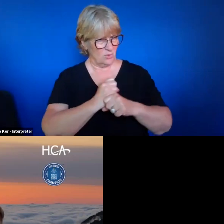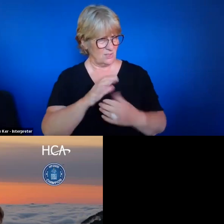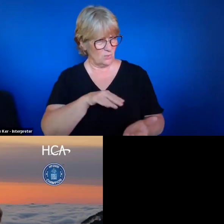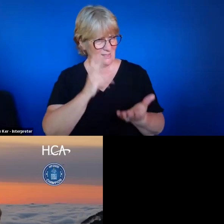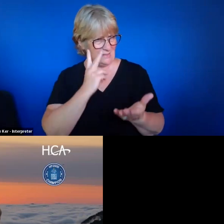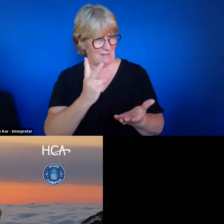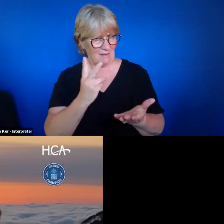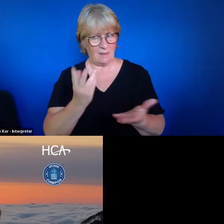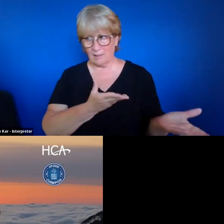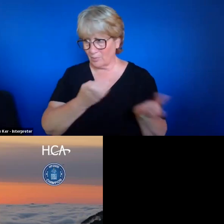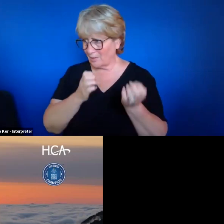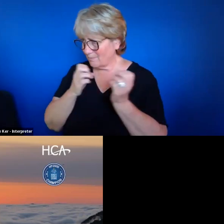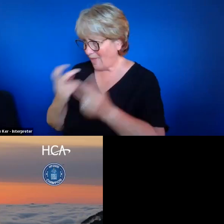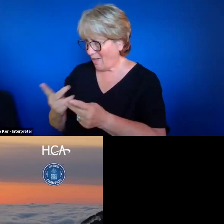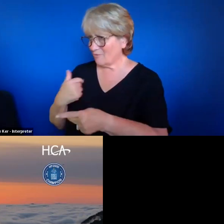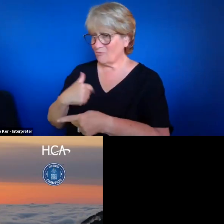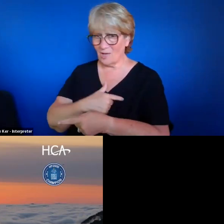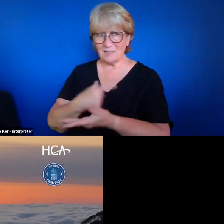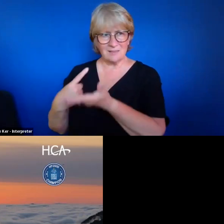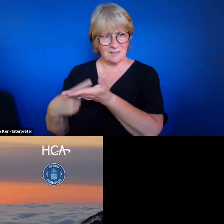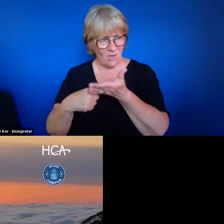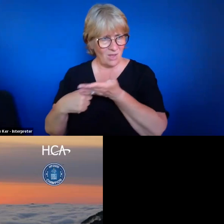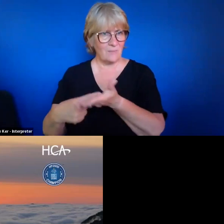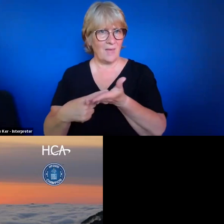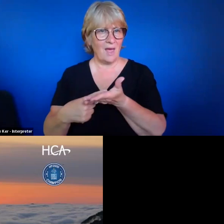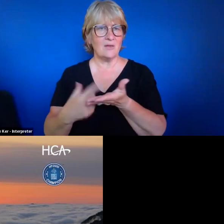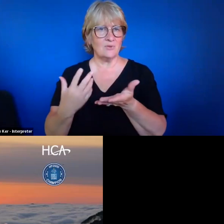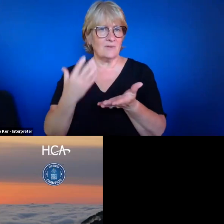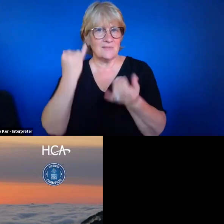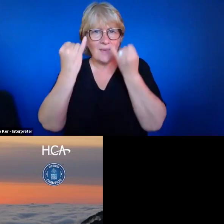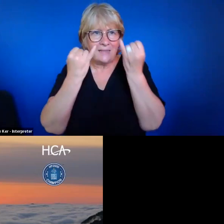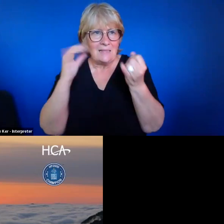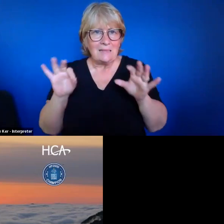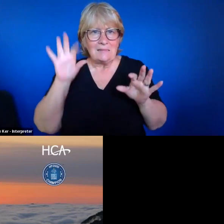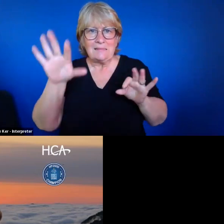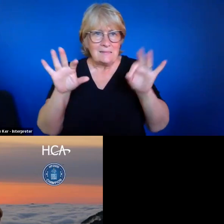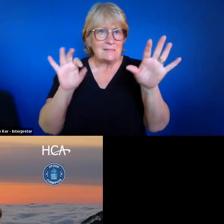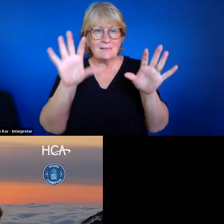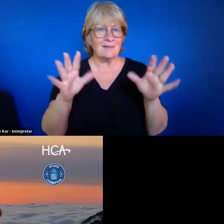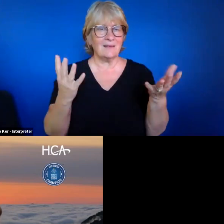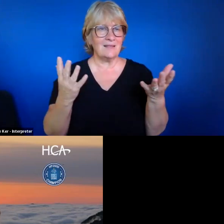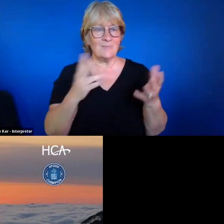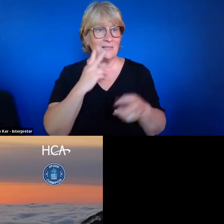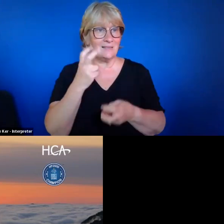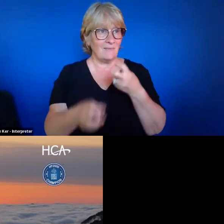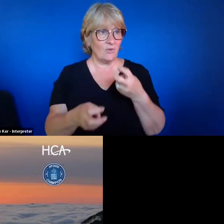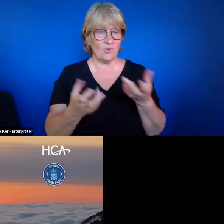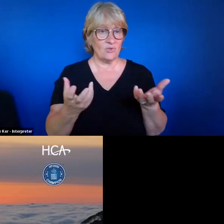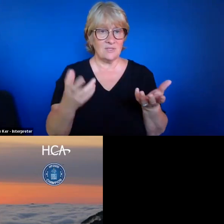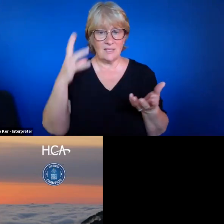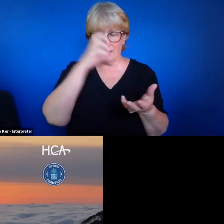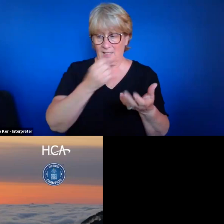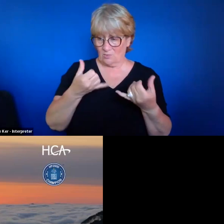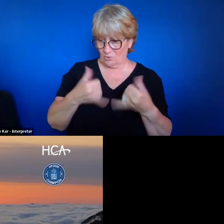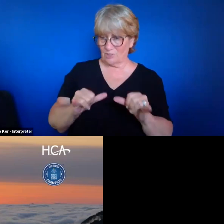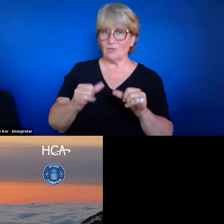I can bring that back for us to talk about, or we could just have some ideas. But I just wanted to float out there. It's been difficult, and I guess we are still trying